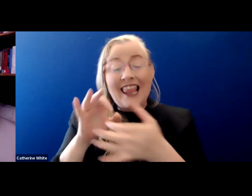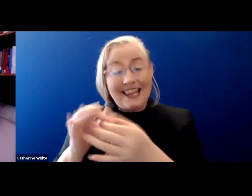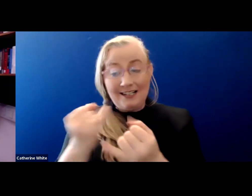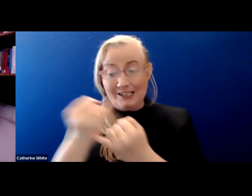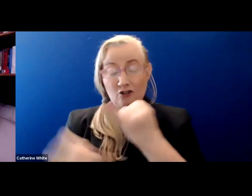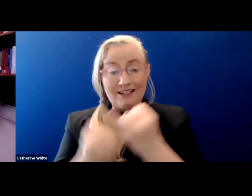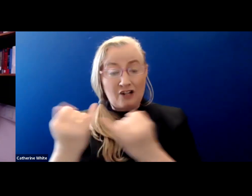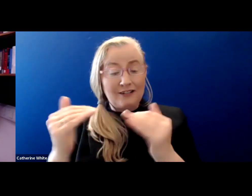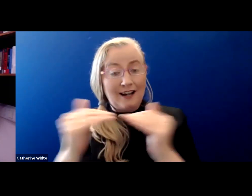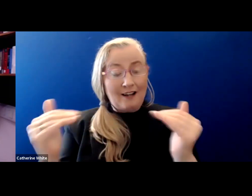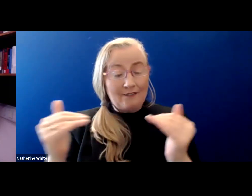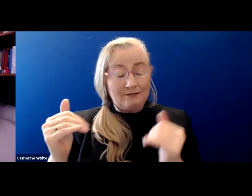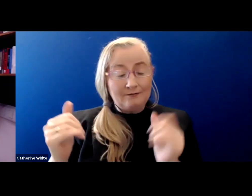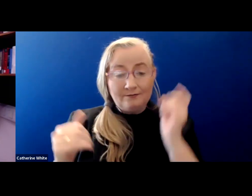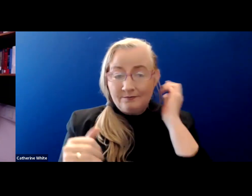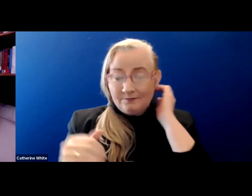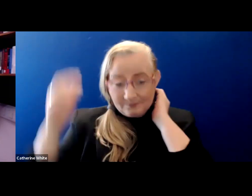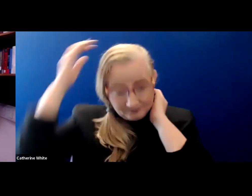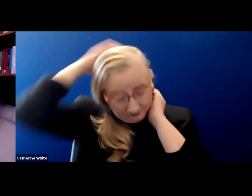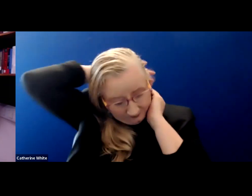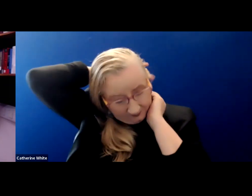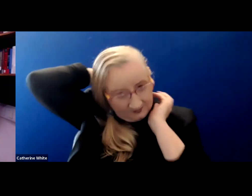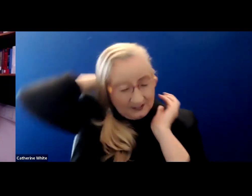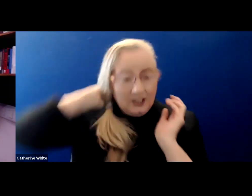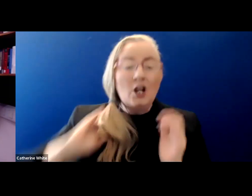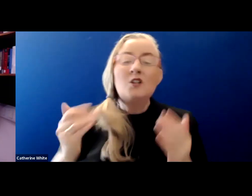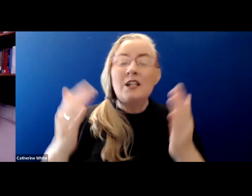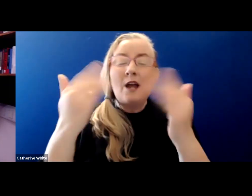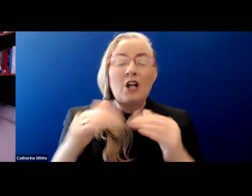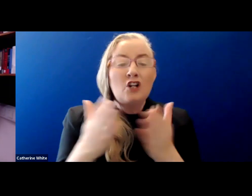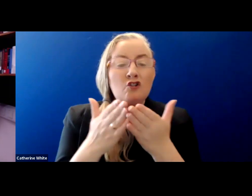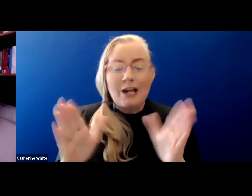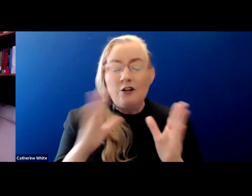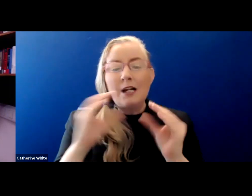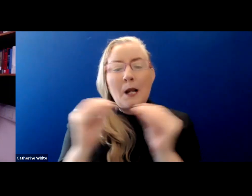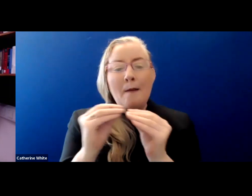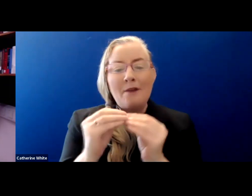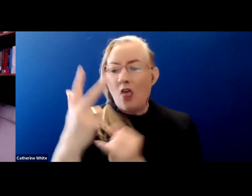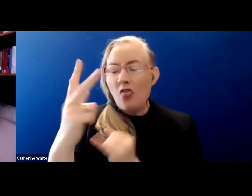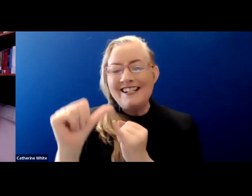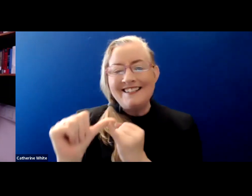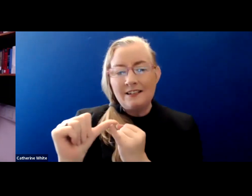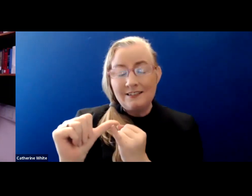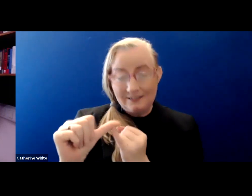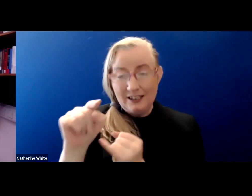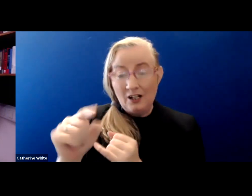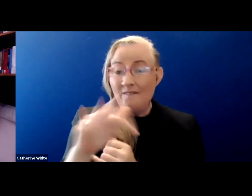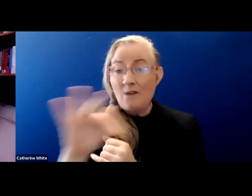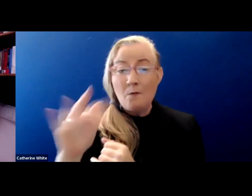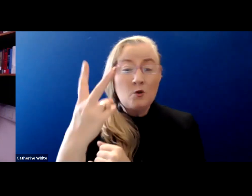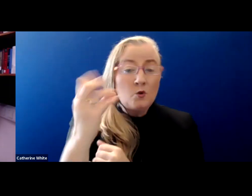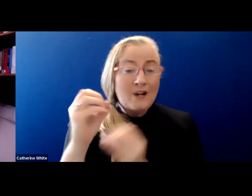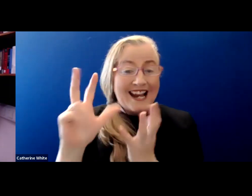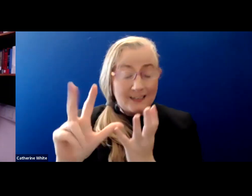level. Just to turn now to General Comment 36 of the Human Rights Committee from October 2008.